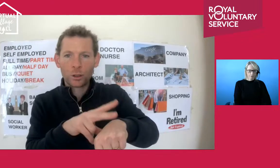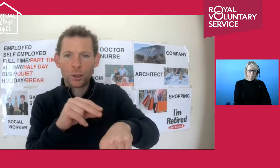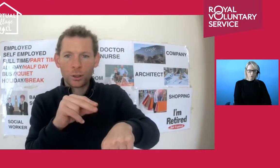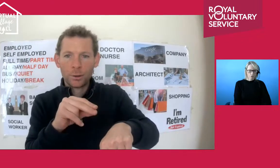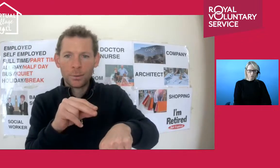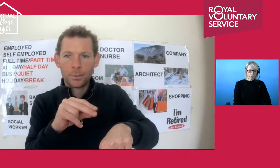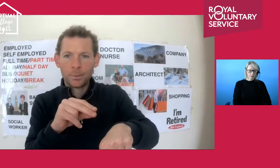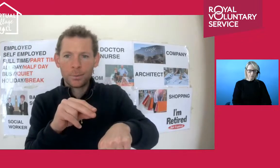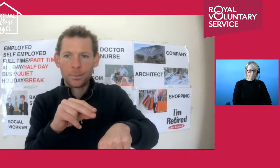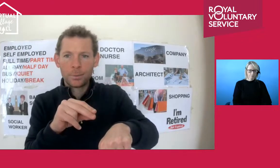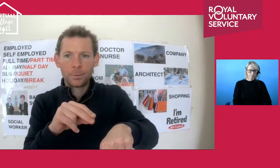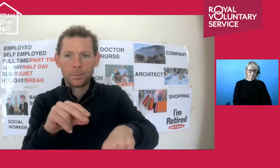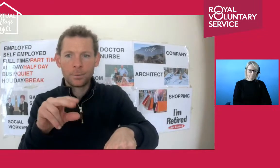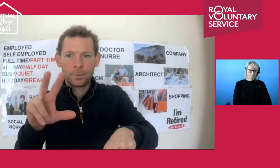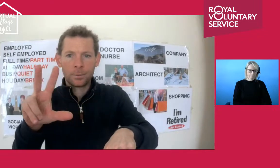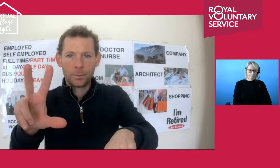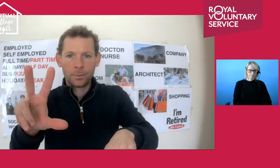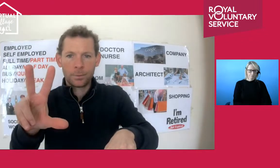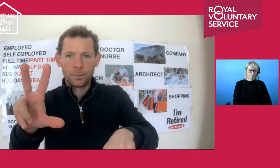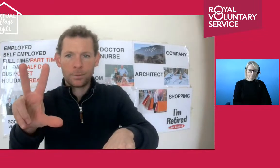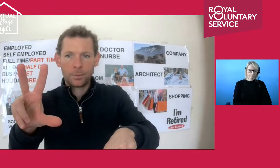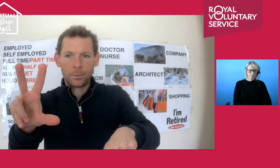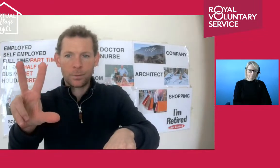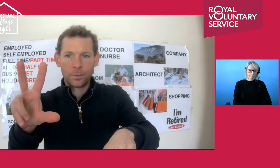Then we have doctor,